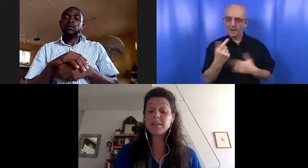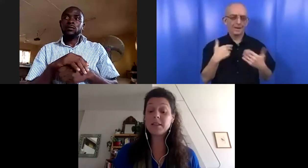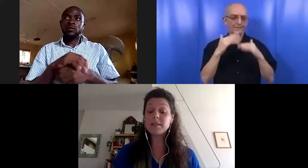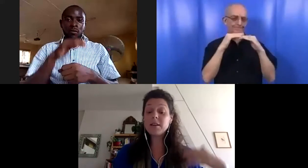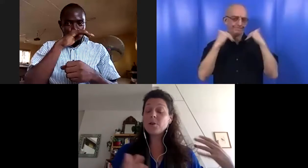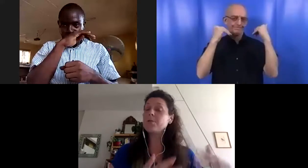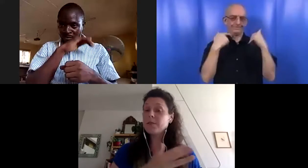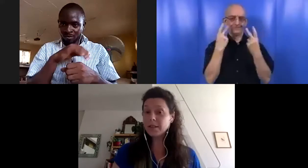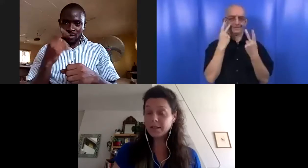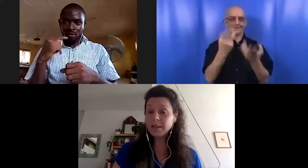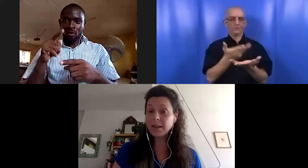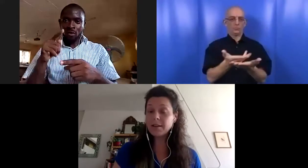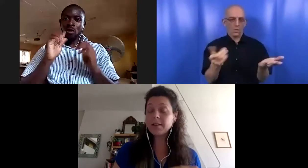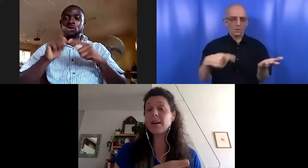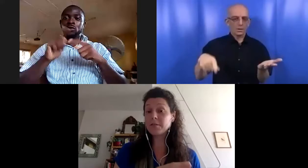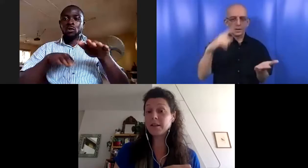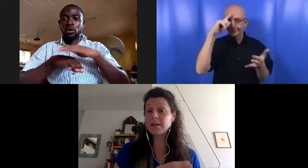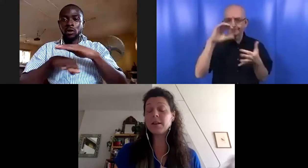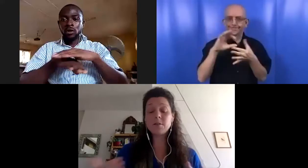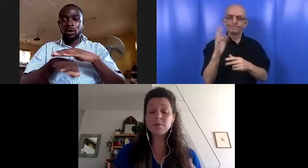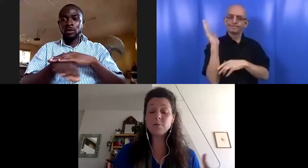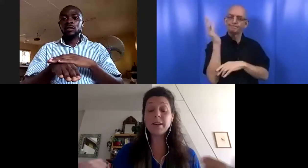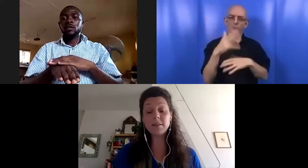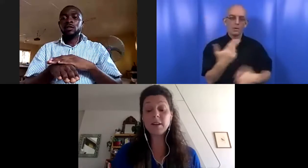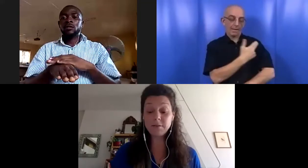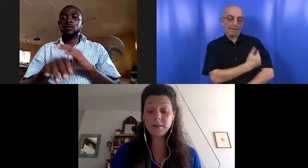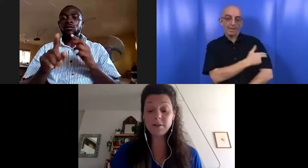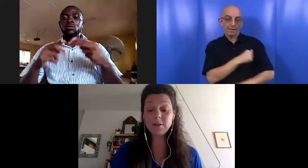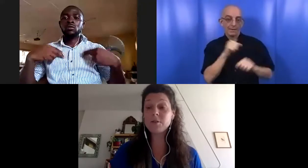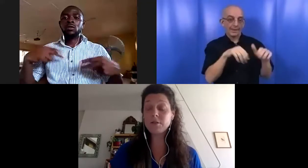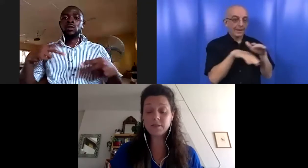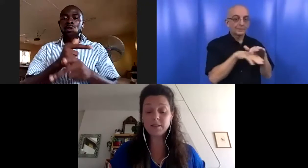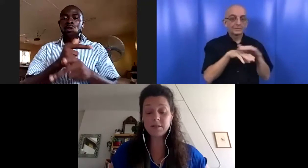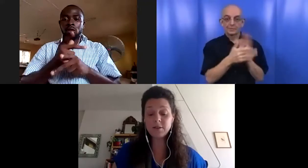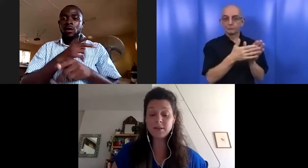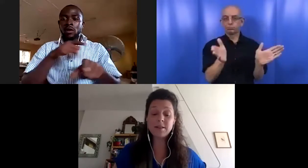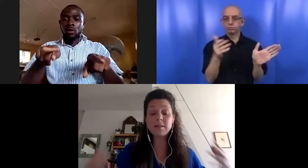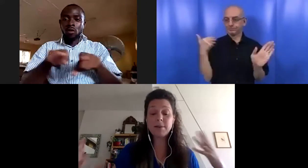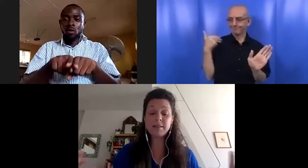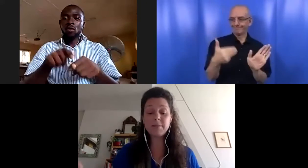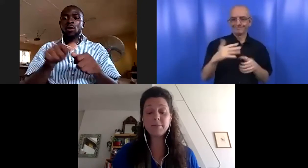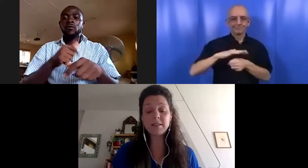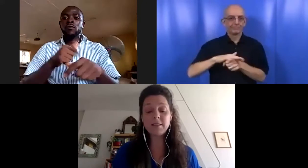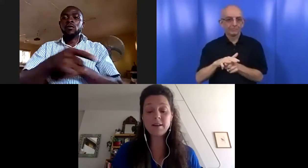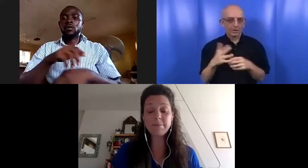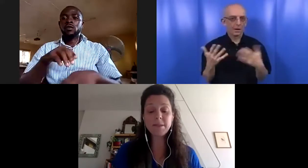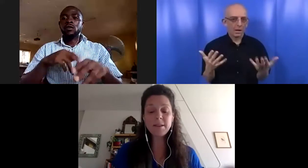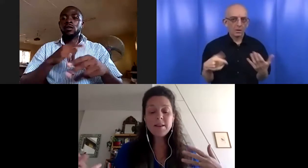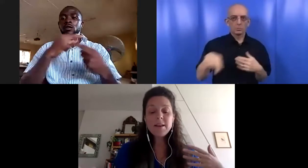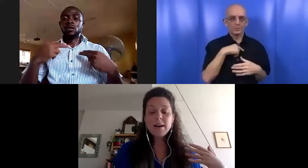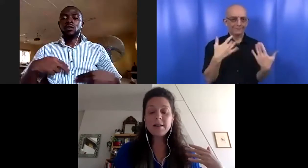to access COVID-related care, healthcare, and also regular healthcare services during this pandemic